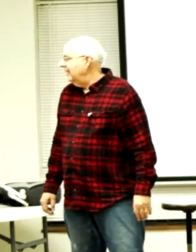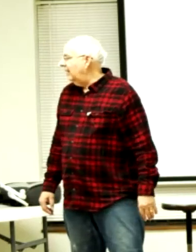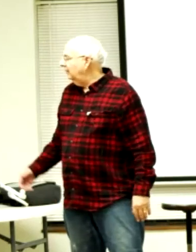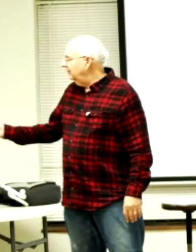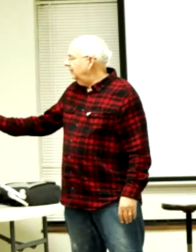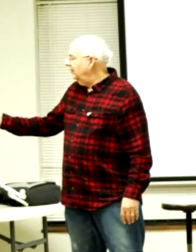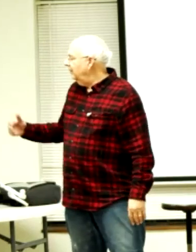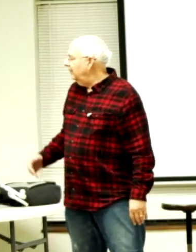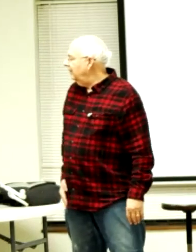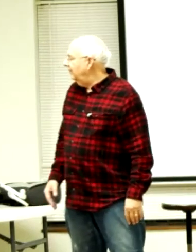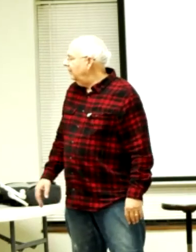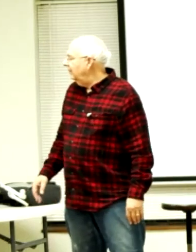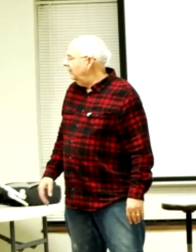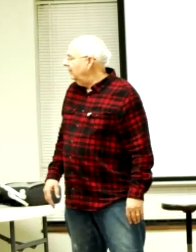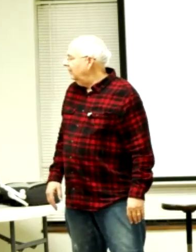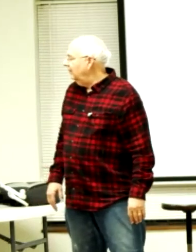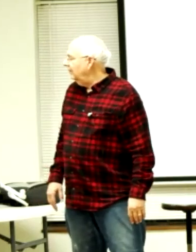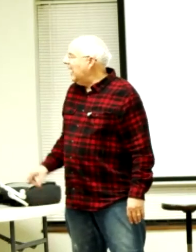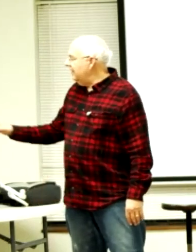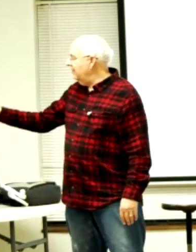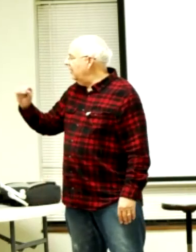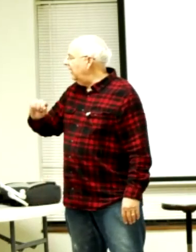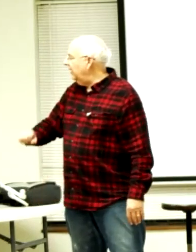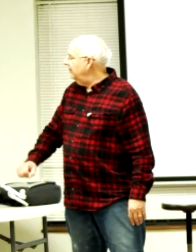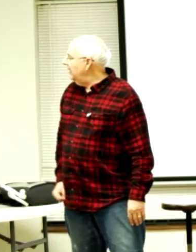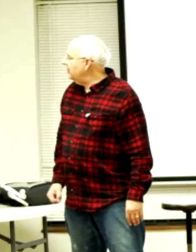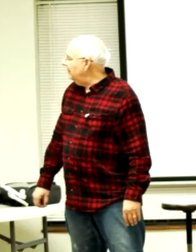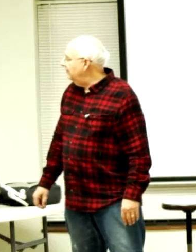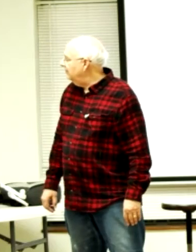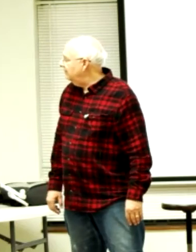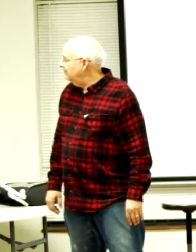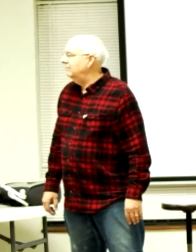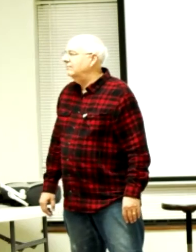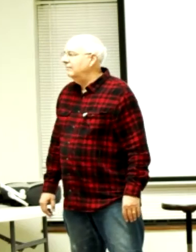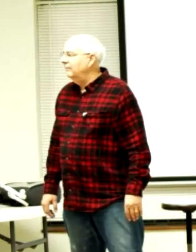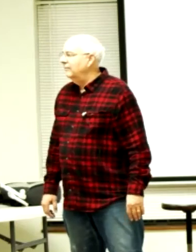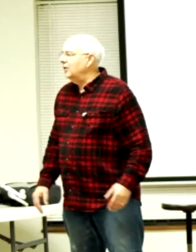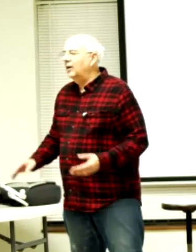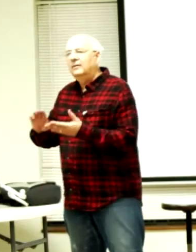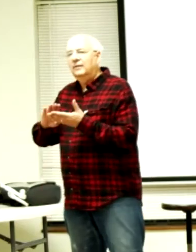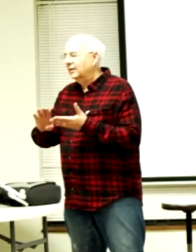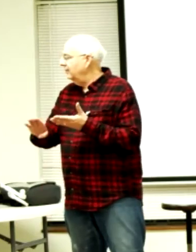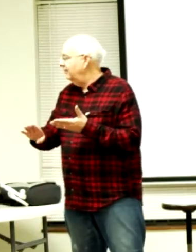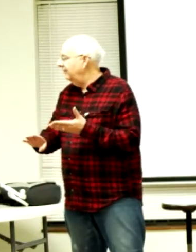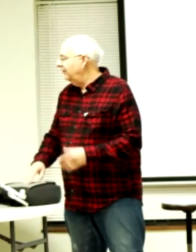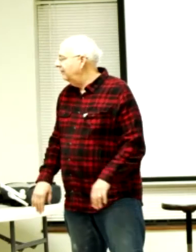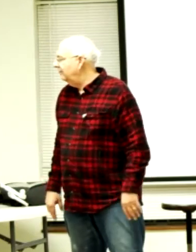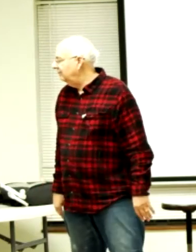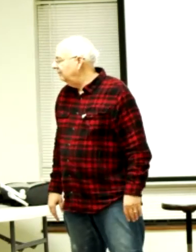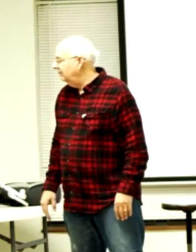Oh. It's an insult to the deaf if you duck. to go I to didn't your know side. that. That's good. So So you just walk through, just normal